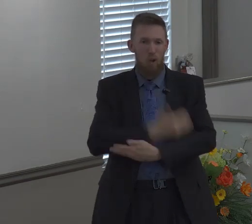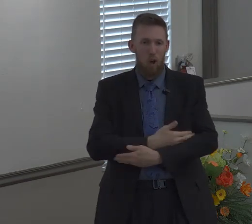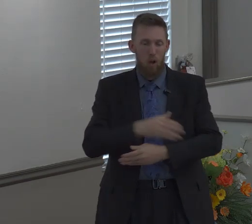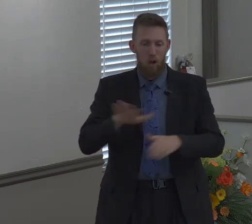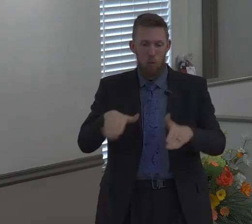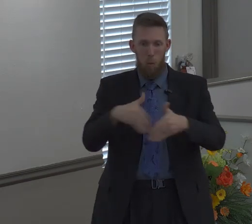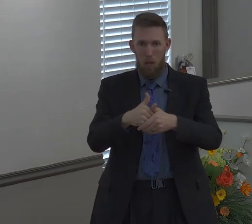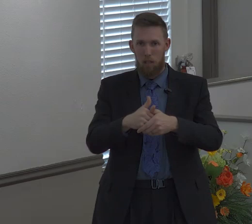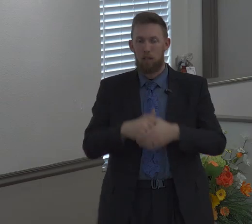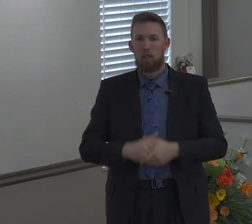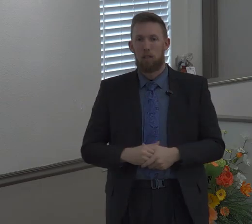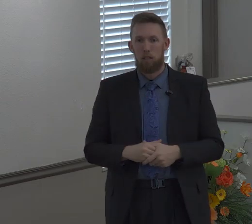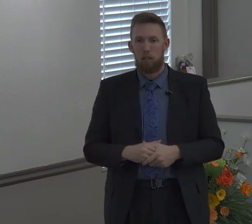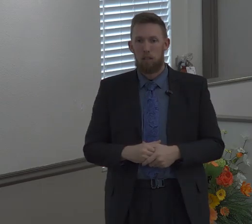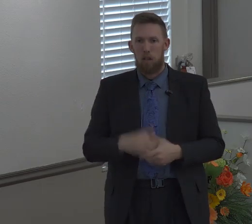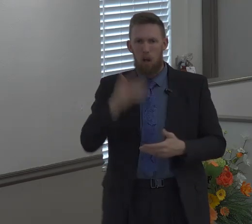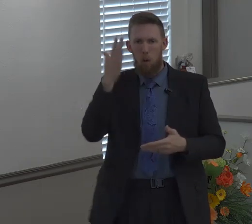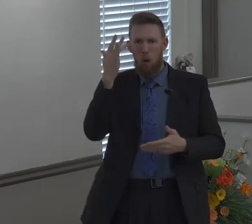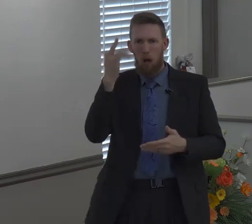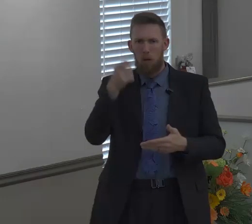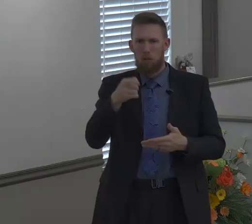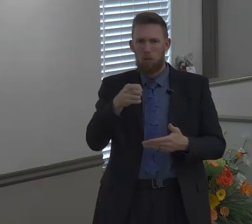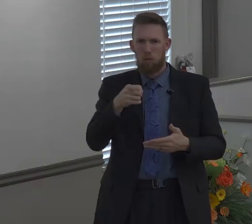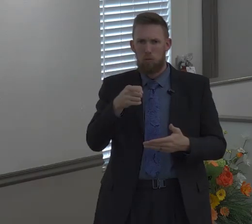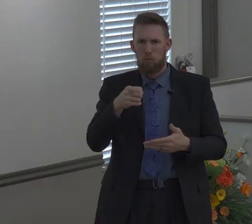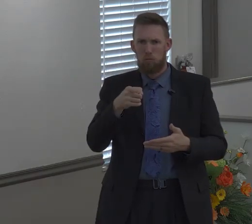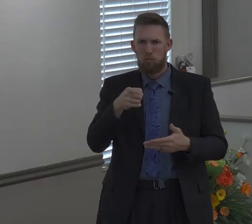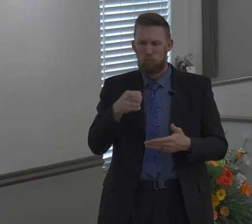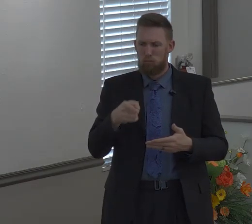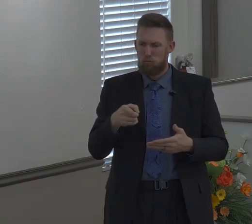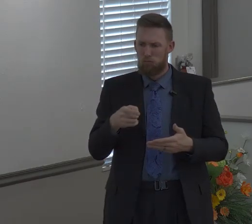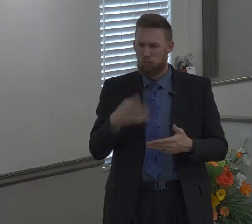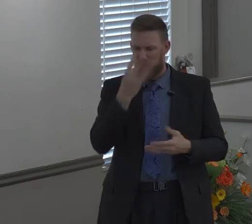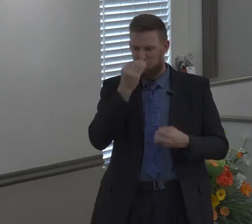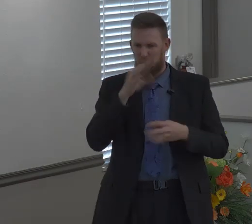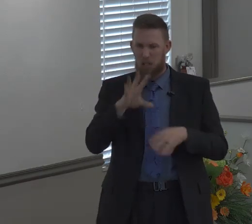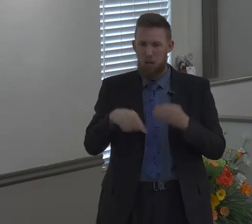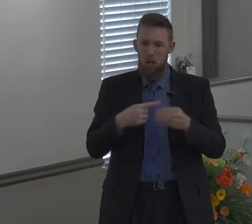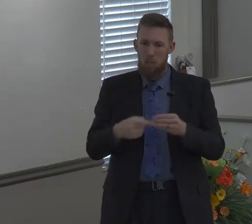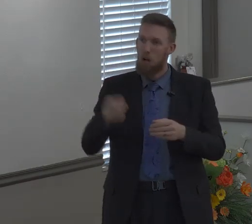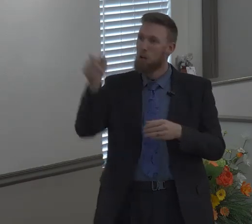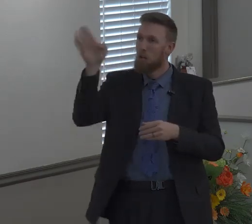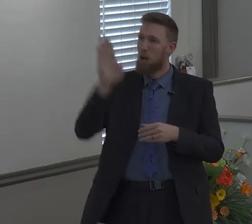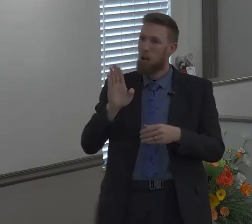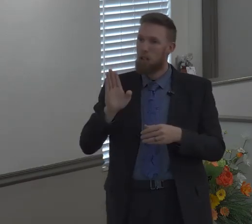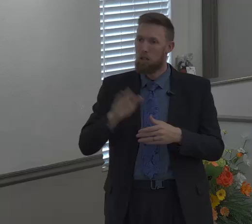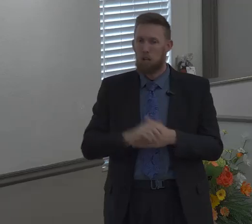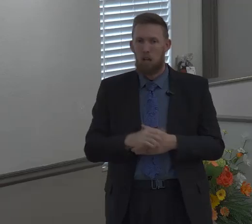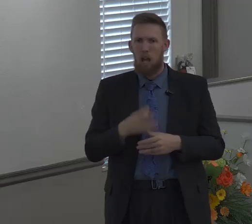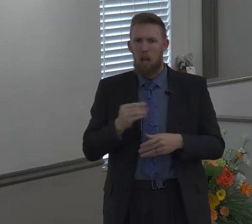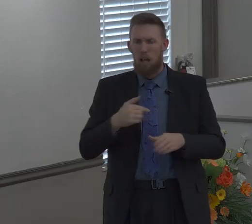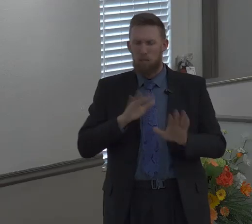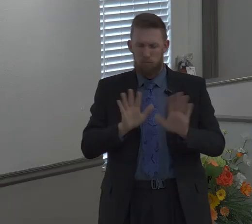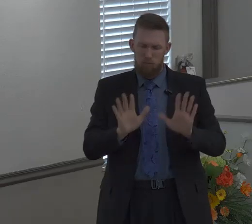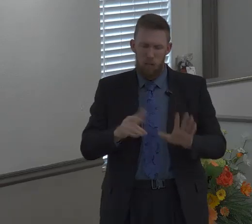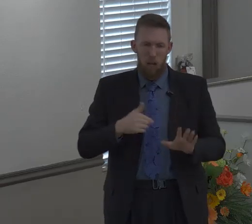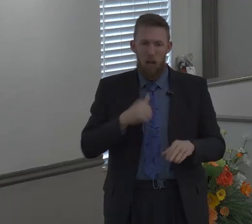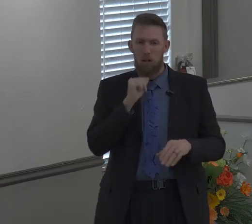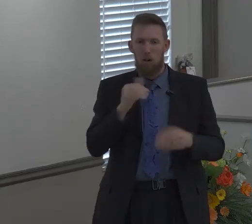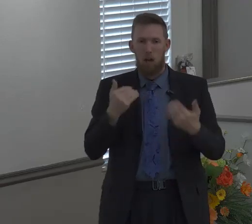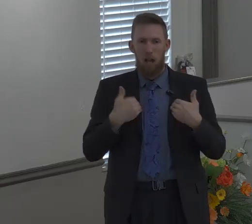Why would you dress down for God? Now, listen, I'm not here to offend you. We don't have a dress code at Elmwood Baptist